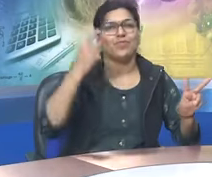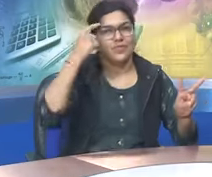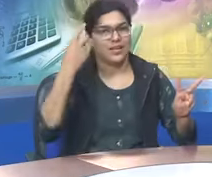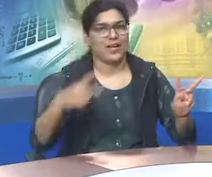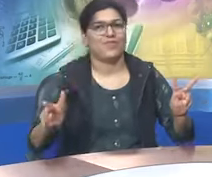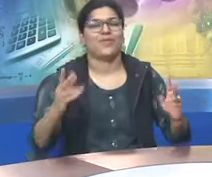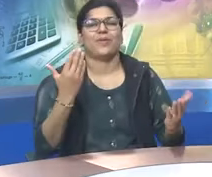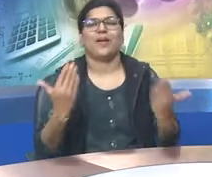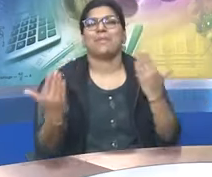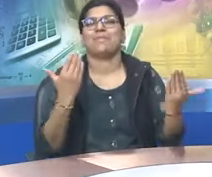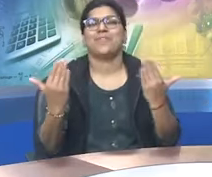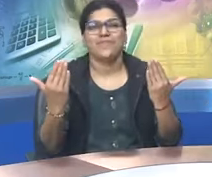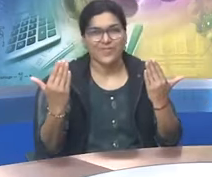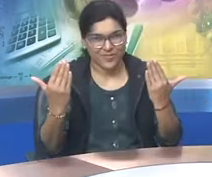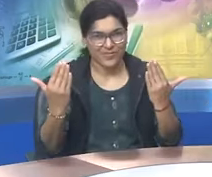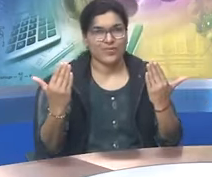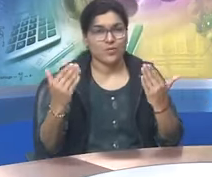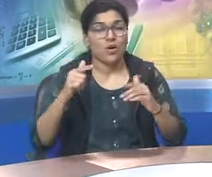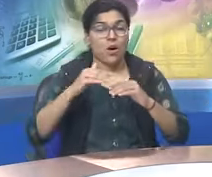Everyone is busy in the work.